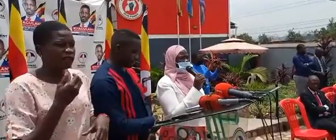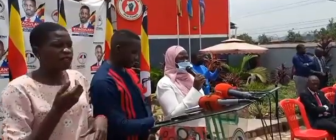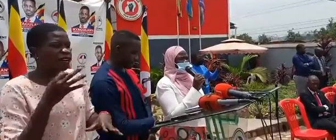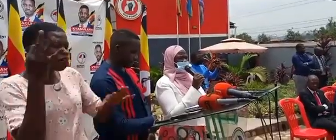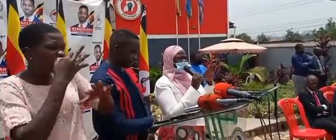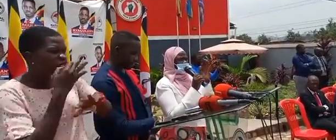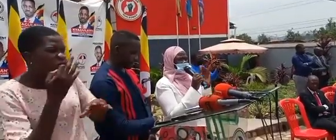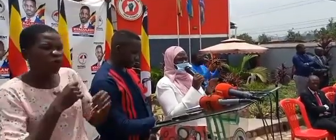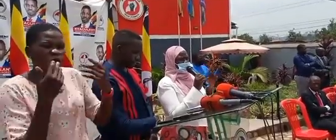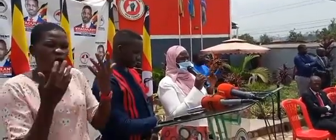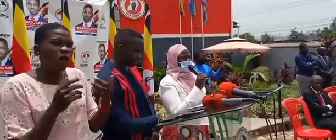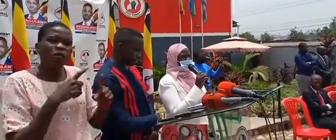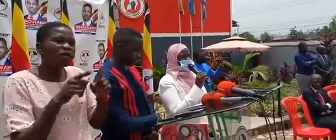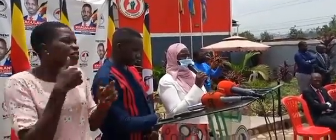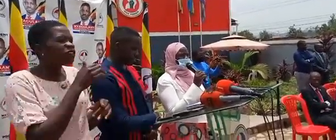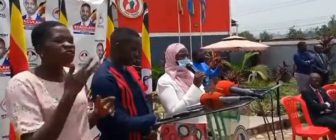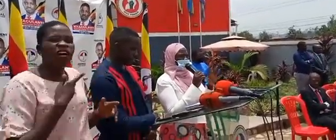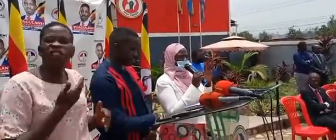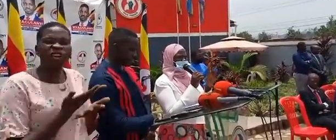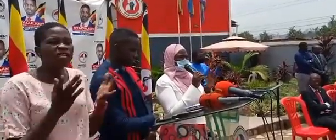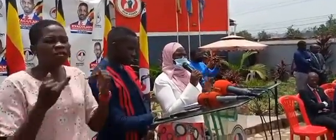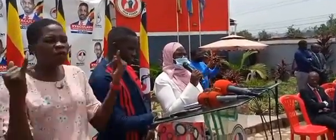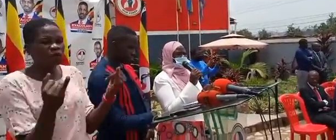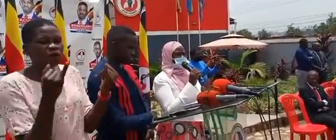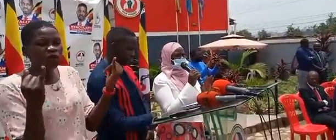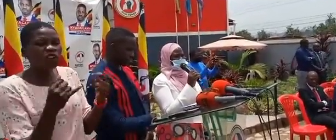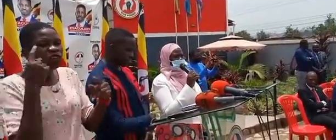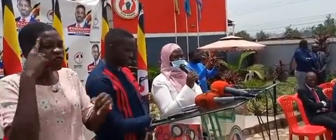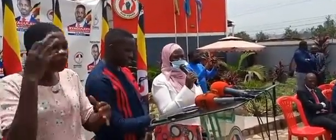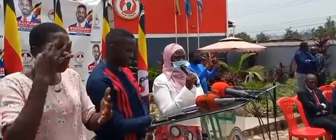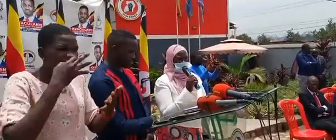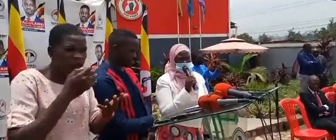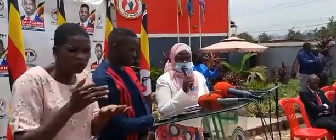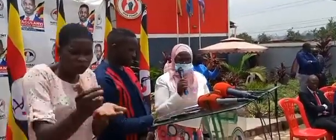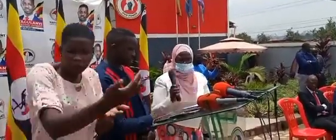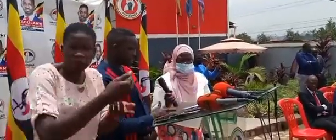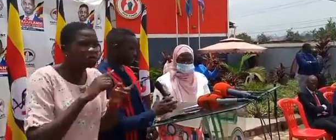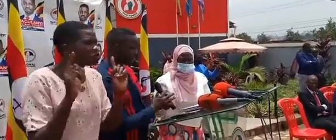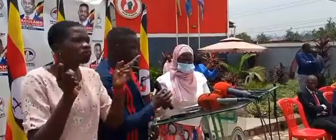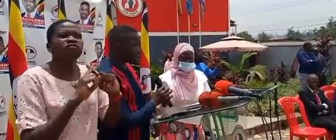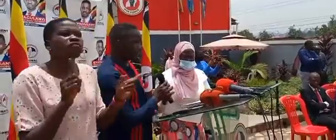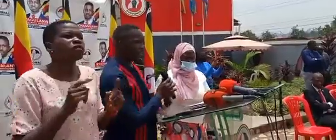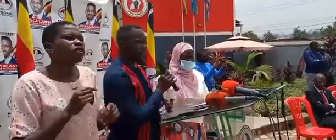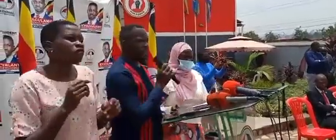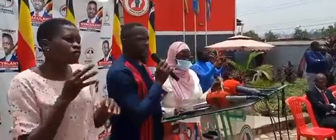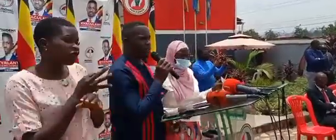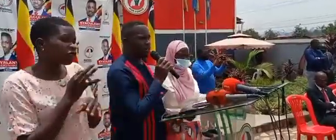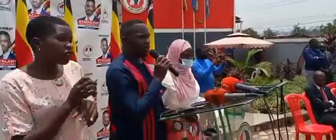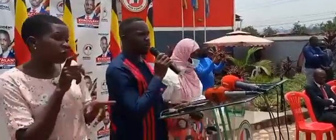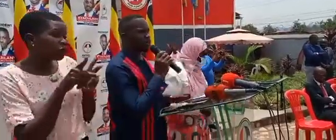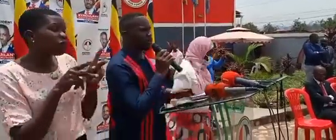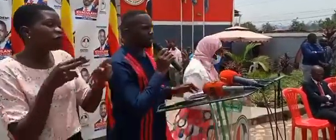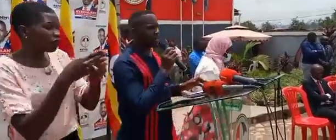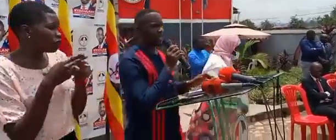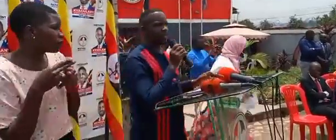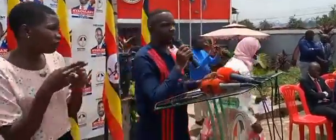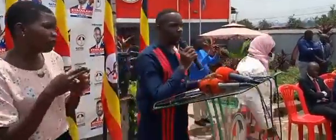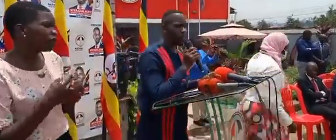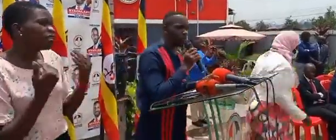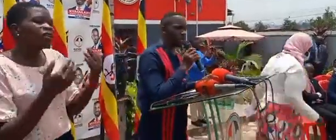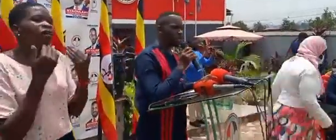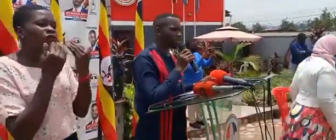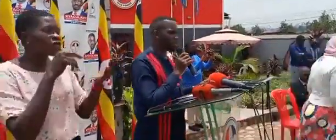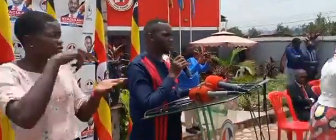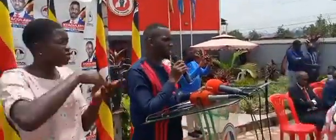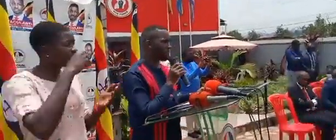Ezikwatagani fundraising on Facebook. Please don't be phoned. That's the line we use. Thank you. Thank you, Honorable. Let's stand